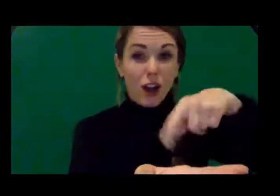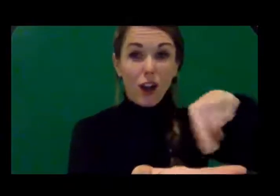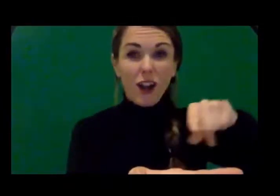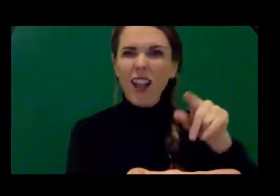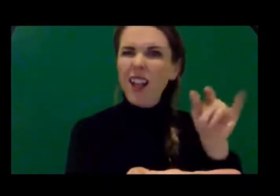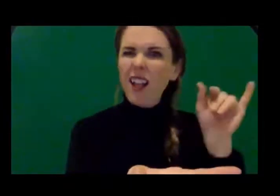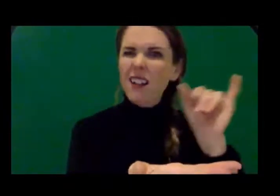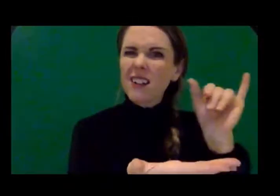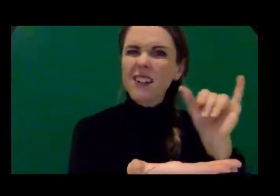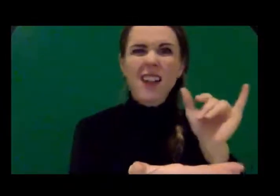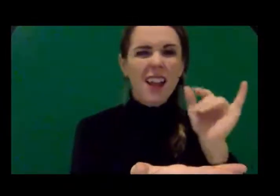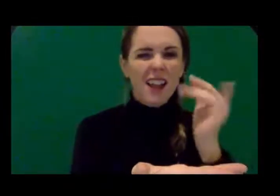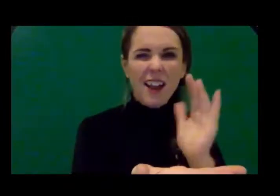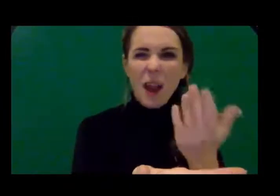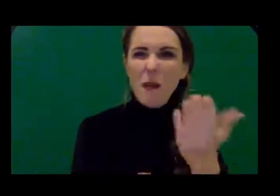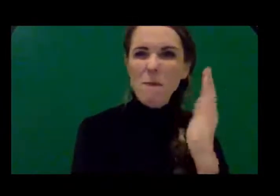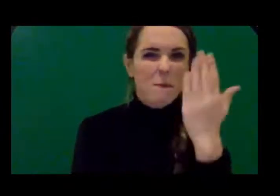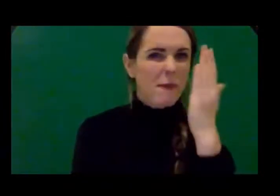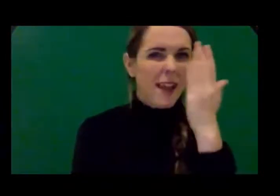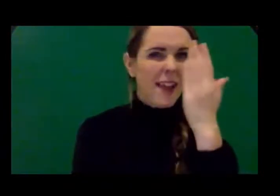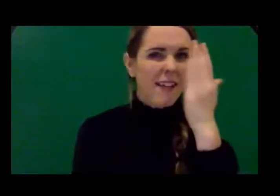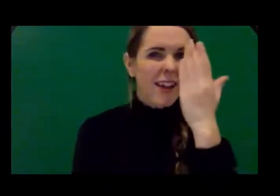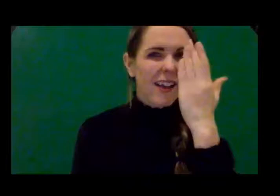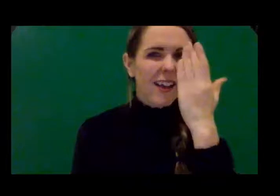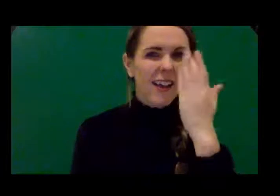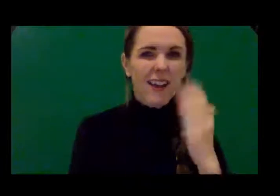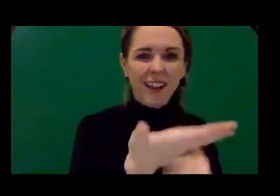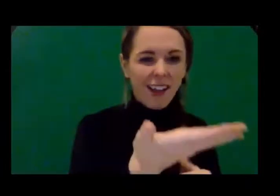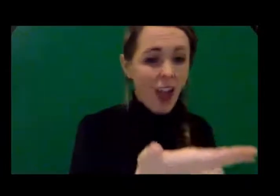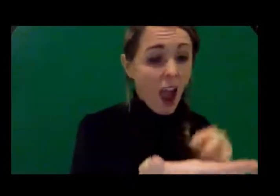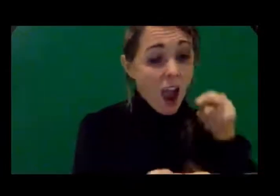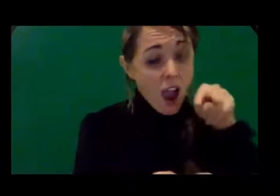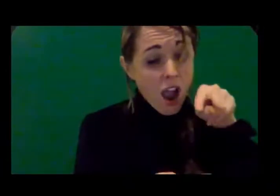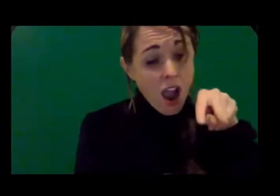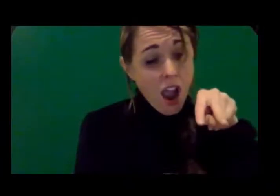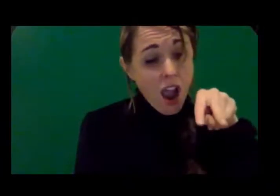mirror. He's looking at himself,